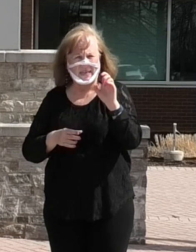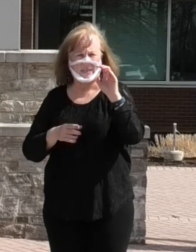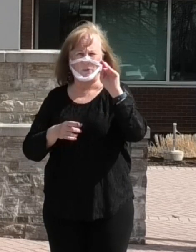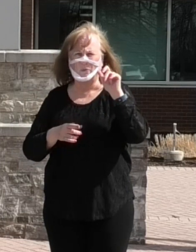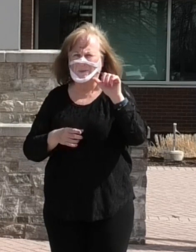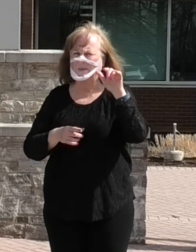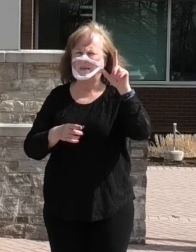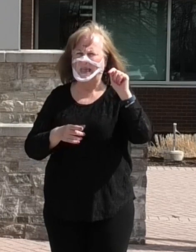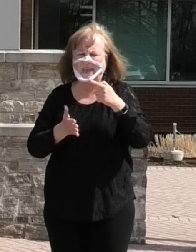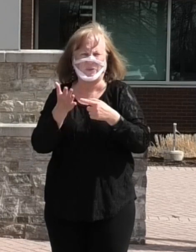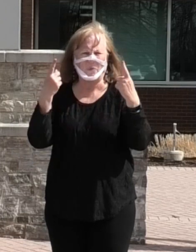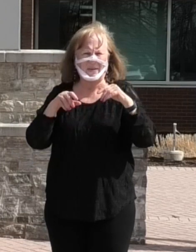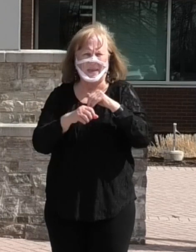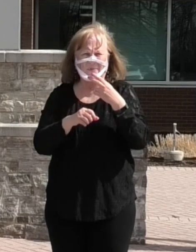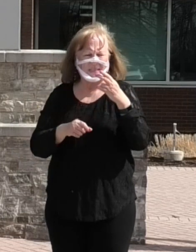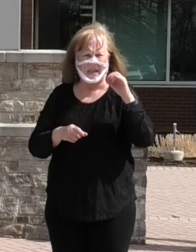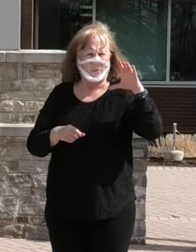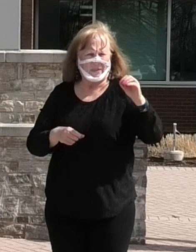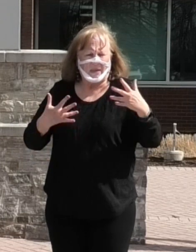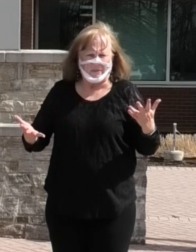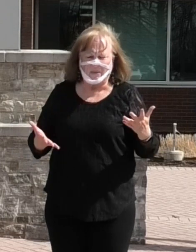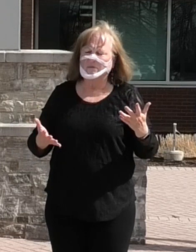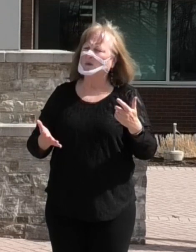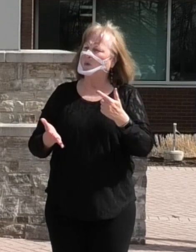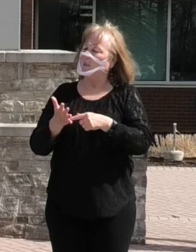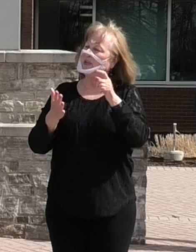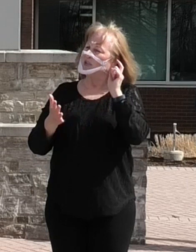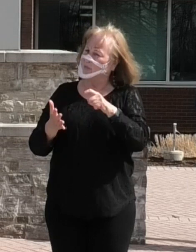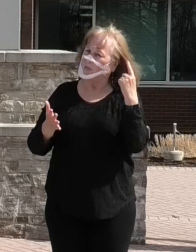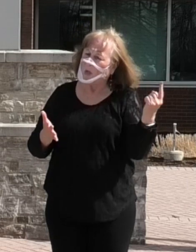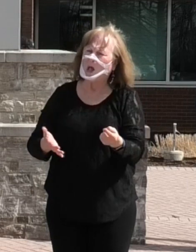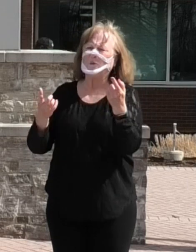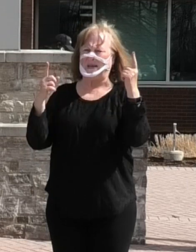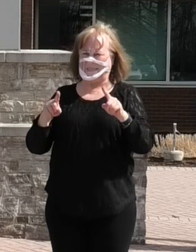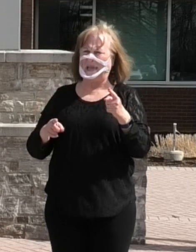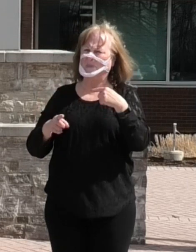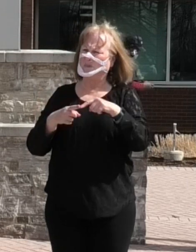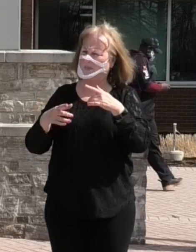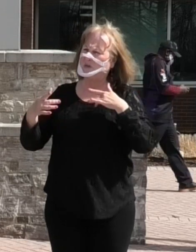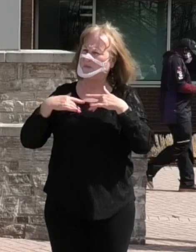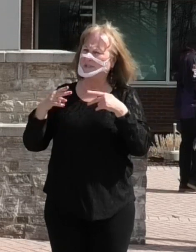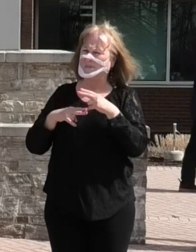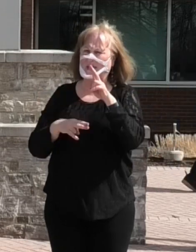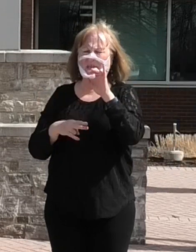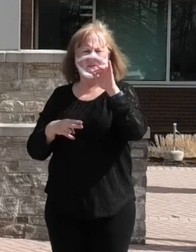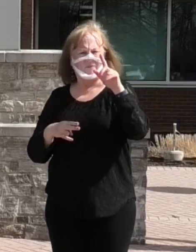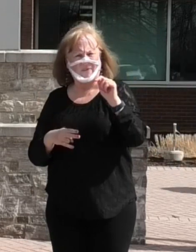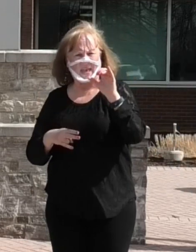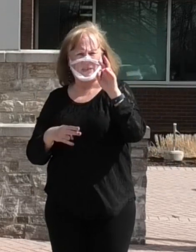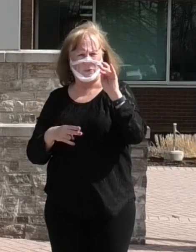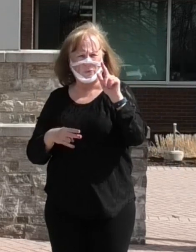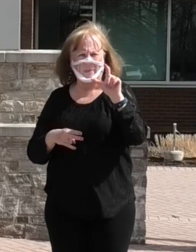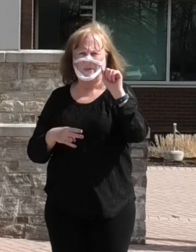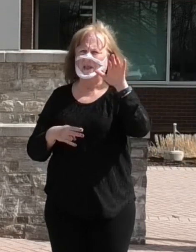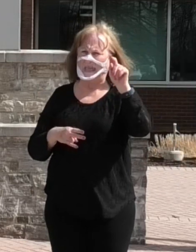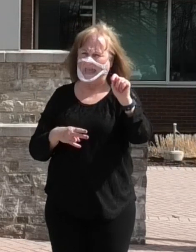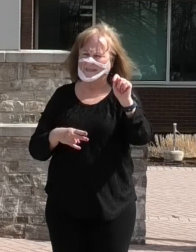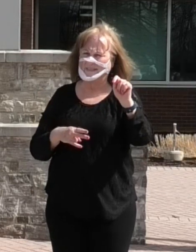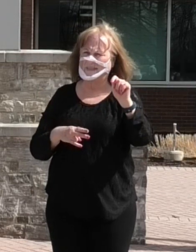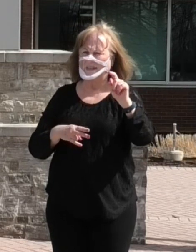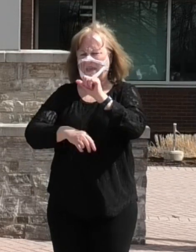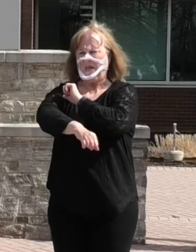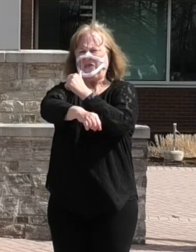act, what happens in Howard County? What should always happen when there are concerns about a violent criminal act,